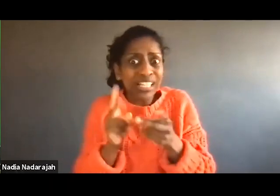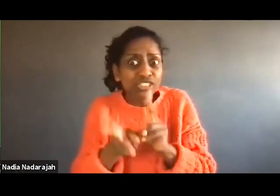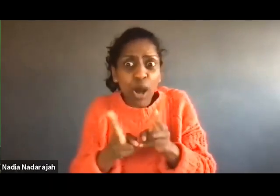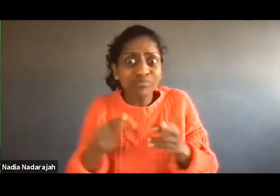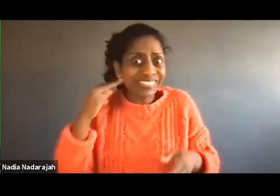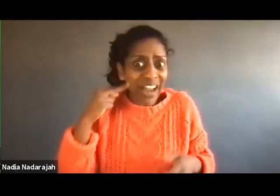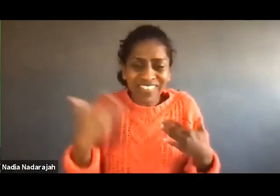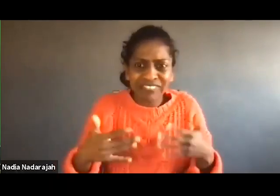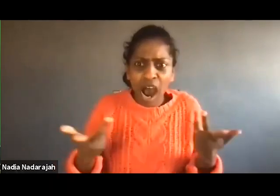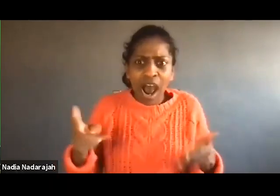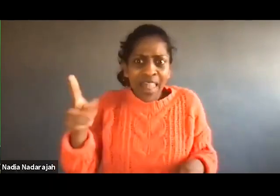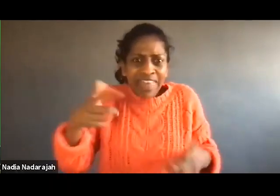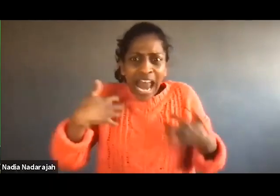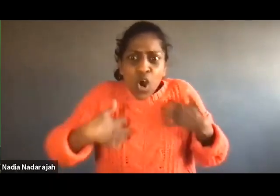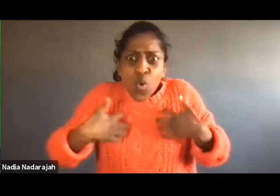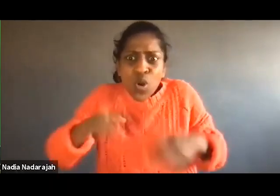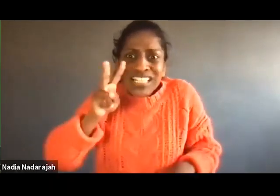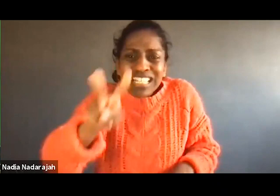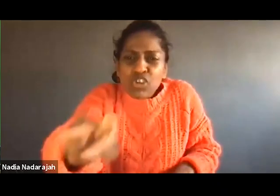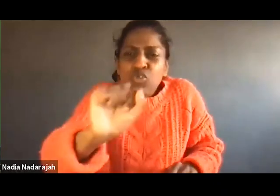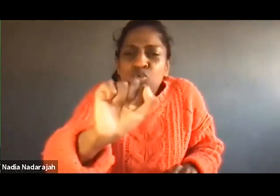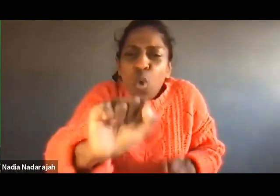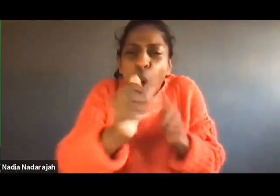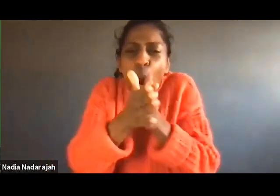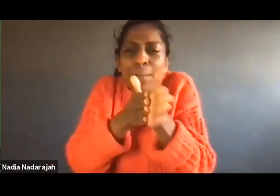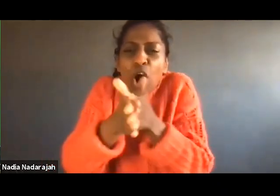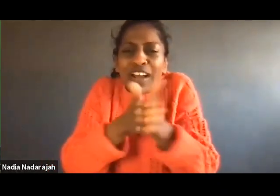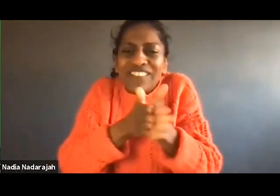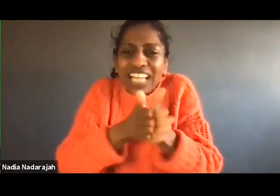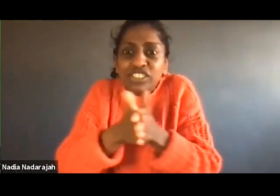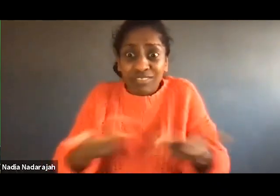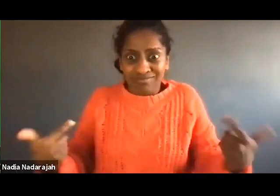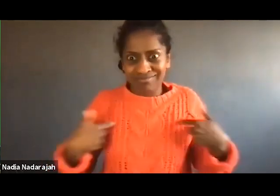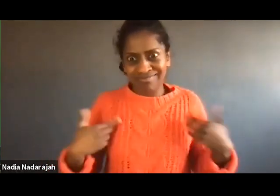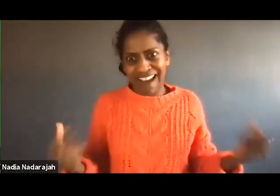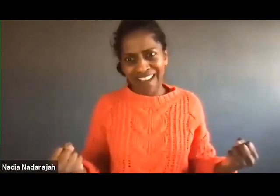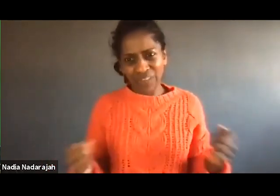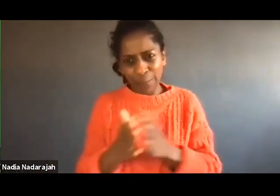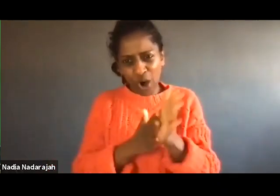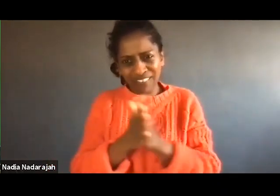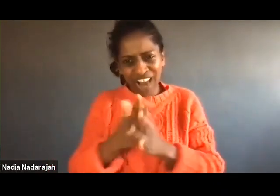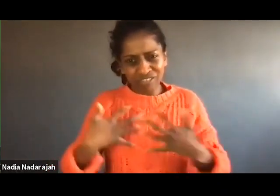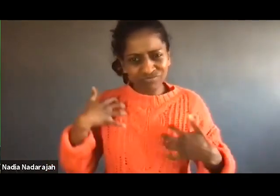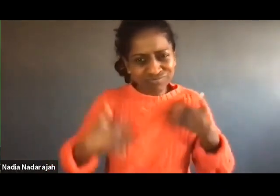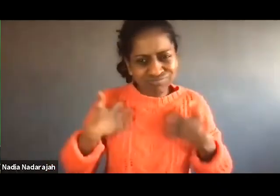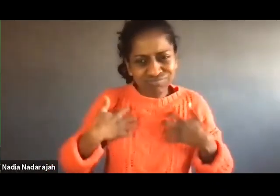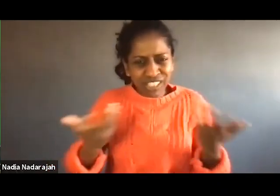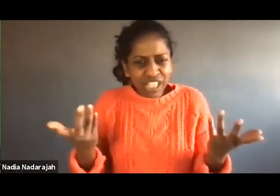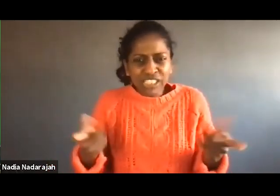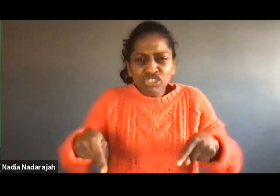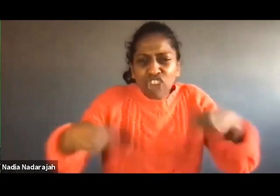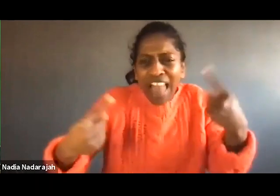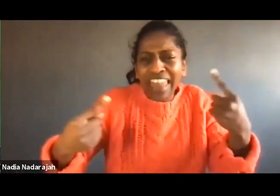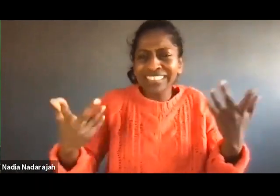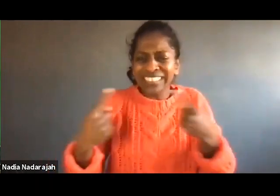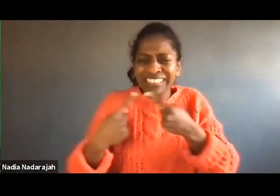across a cup of tea. So it's quite important that even if the theatre directors are all hearing and I'm here